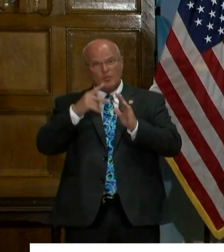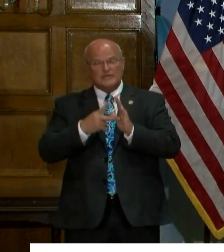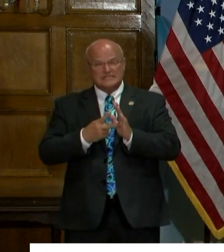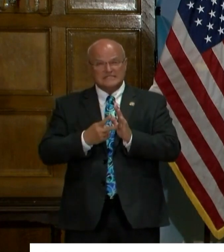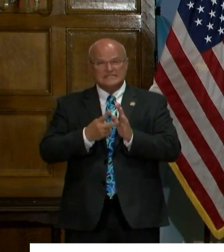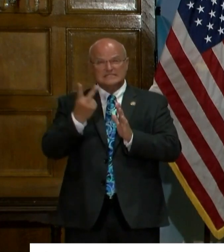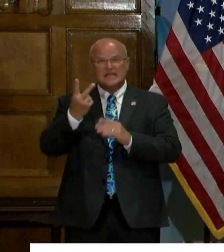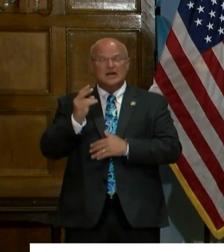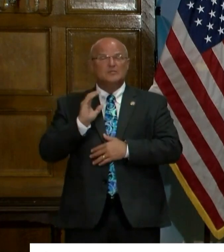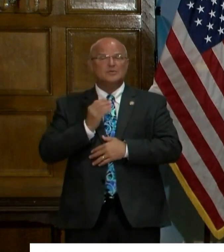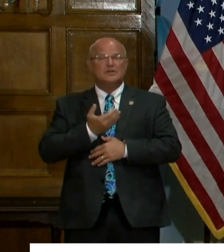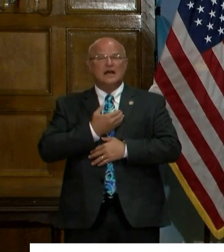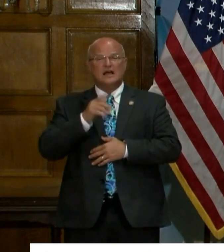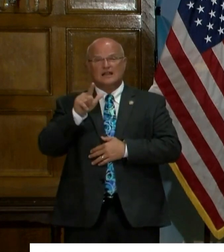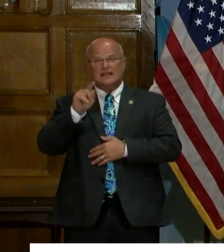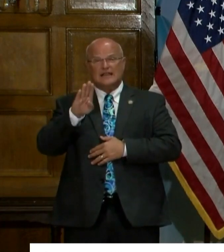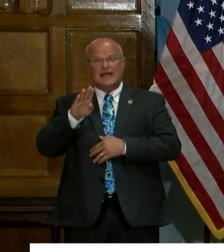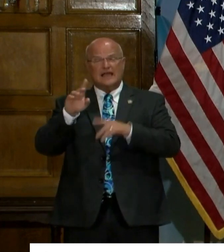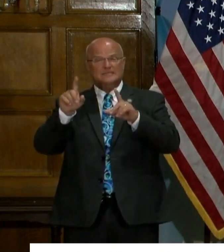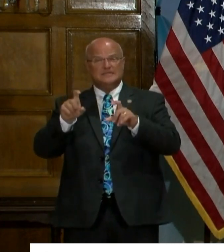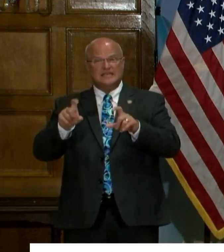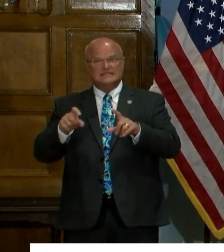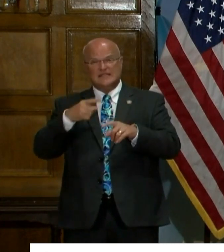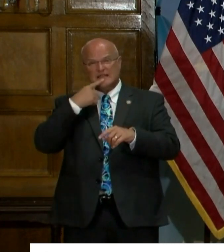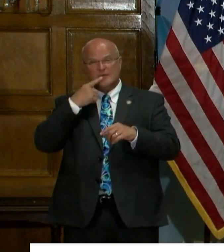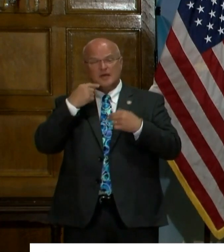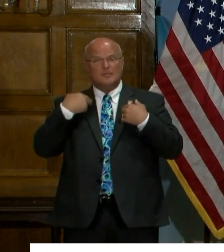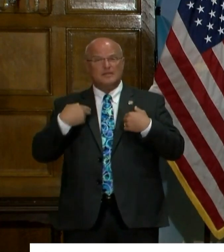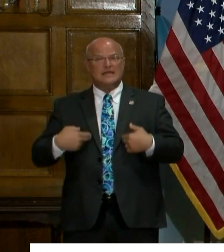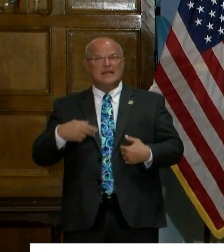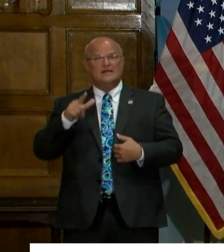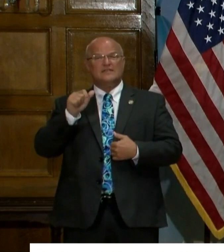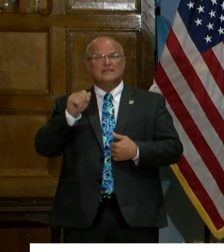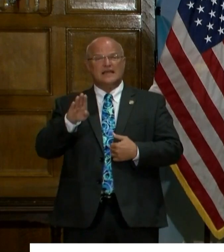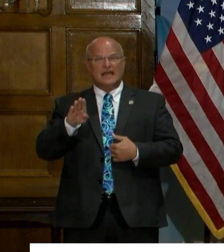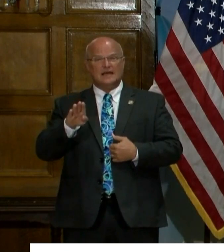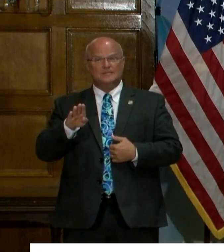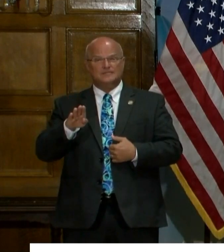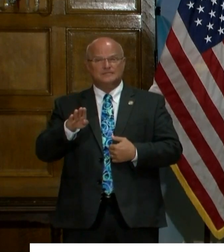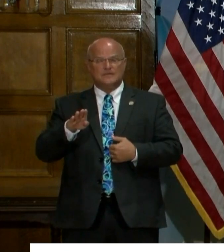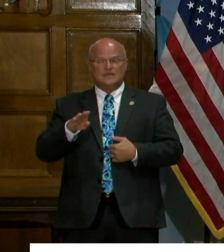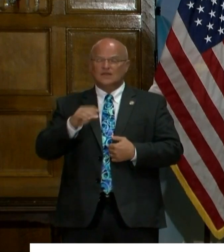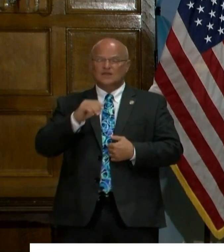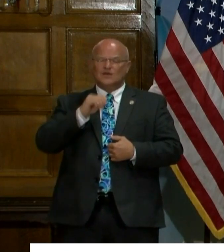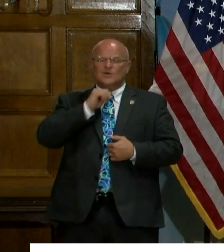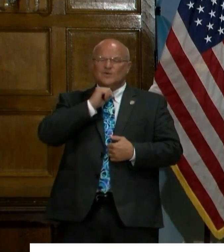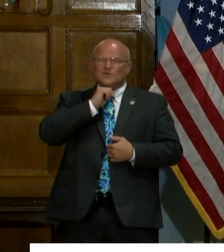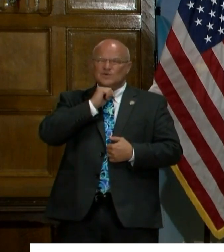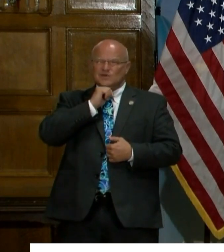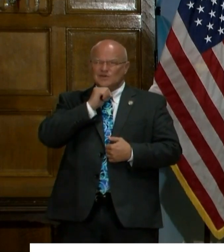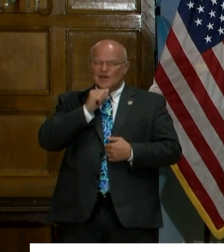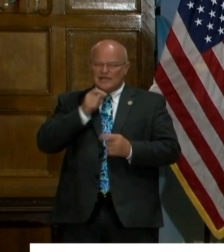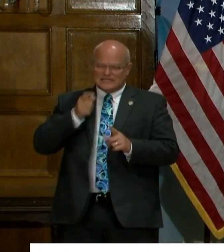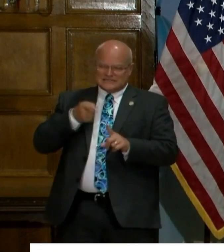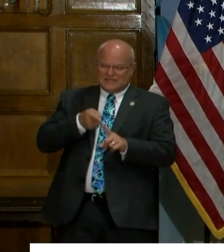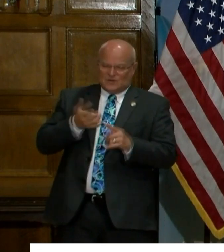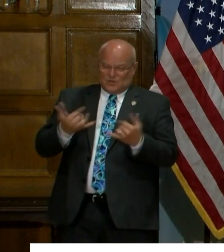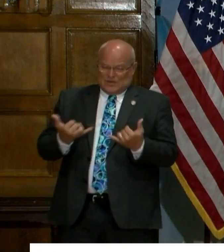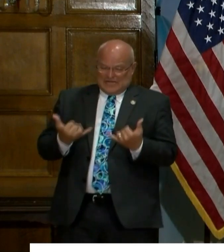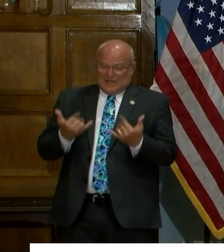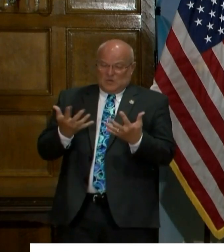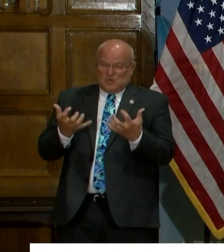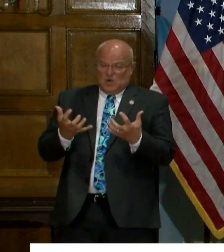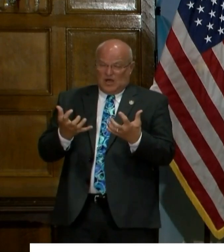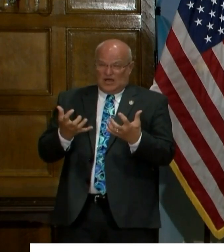double our lab testing capacity in the public health lab. We're not where we want to be in terms of testing